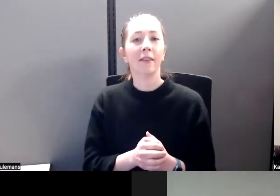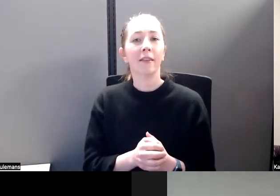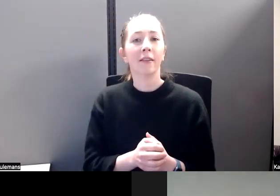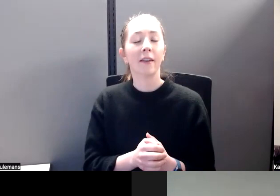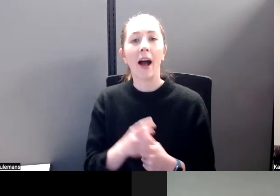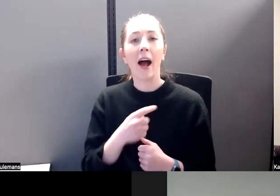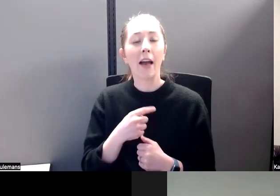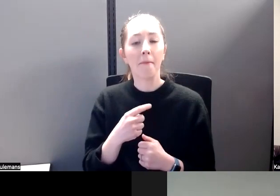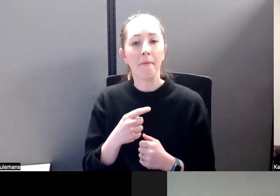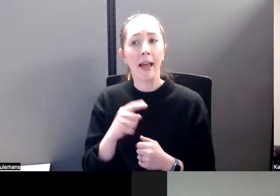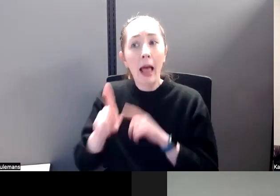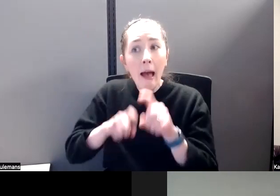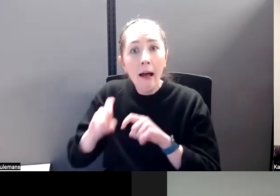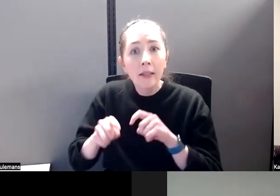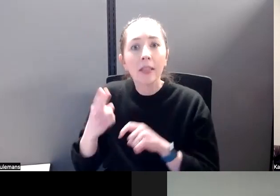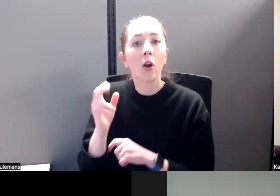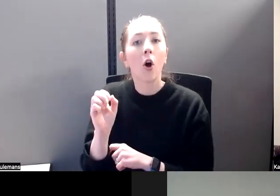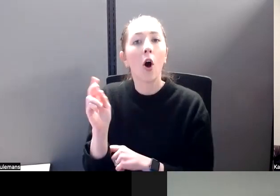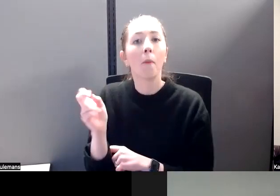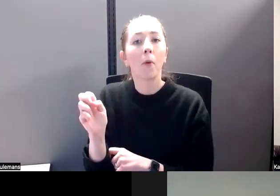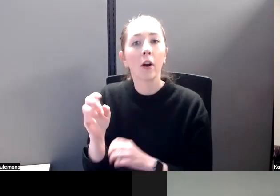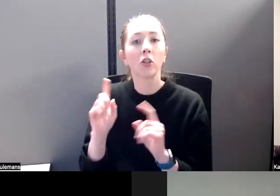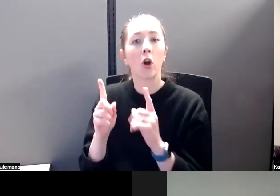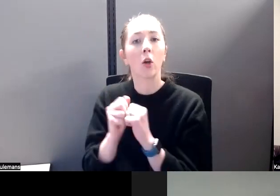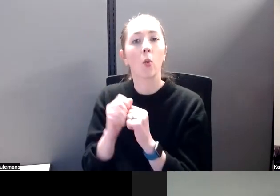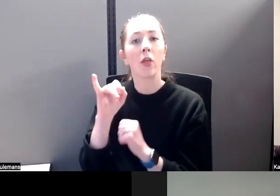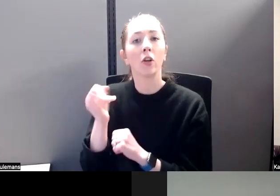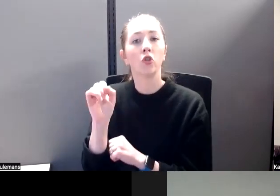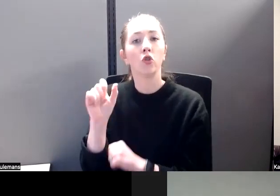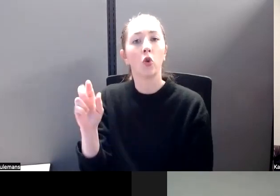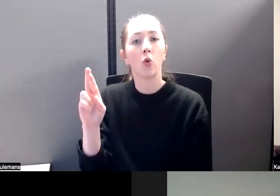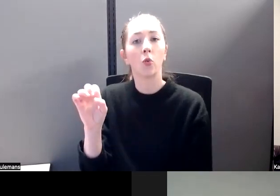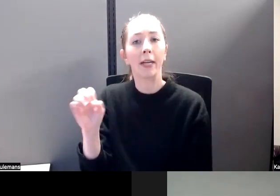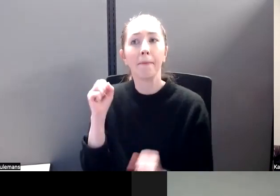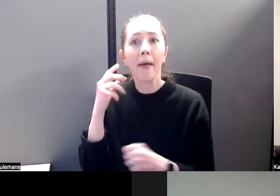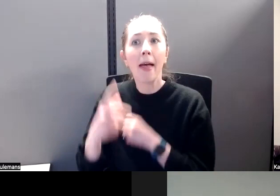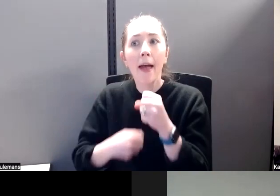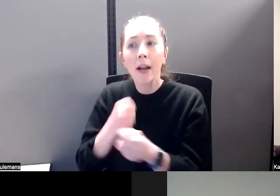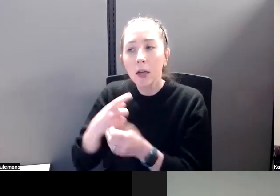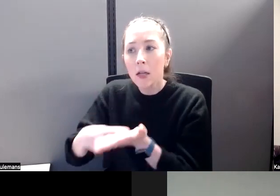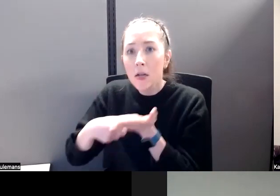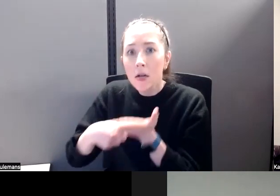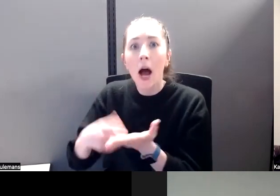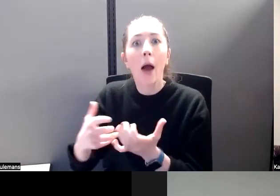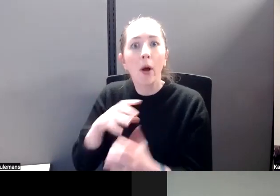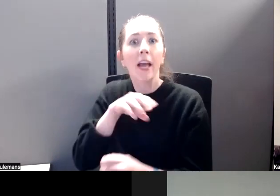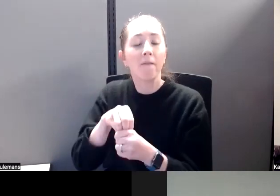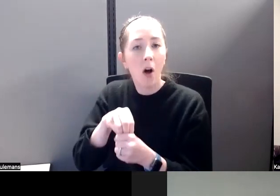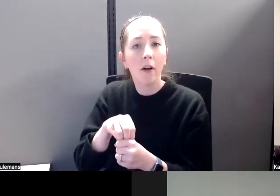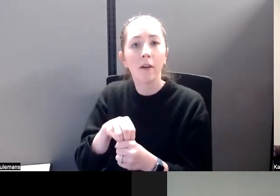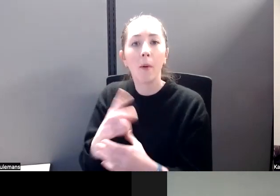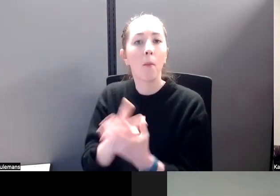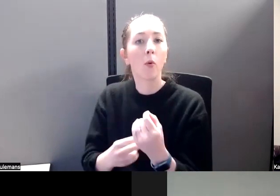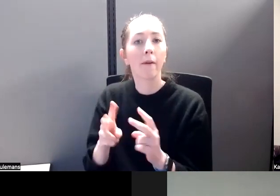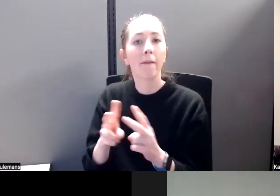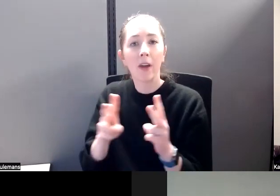I have been asking Hallmark. I've been talking to Joel Rice about it for years and years and years, saying, listen, I really want to do this. And they were both very